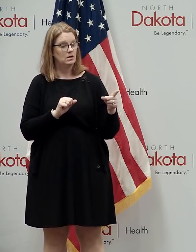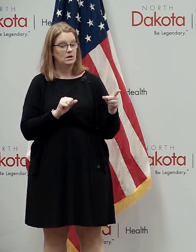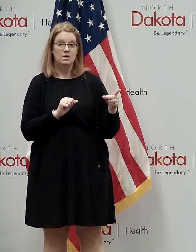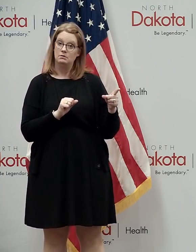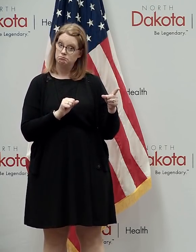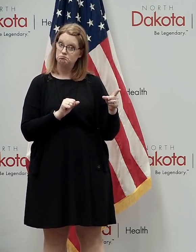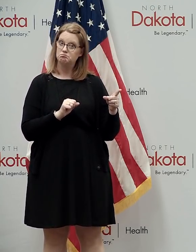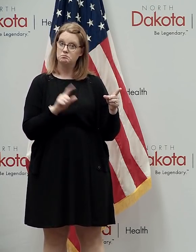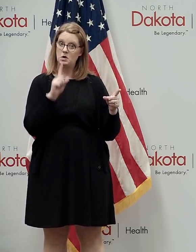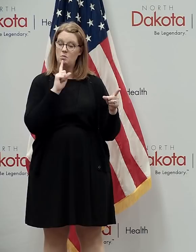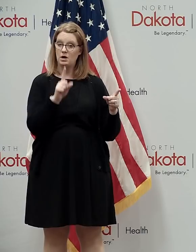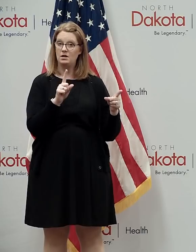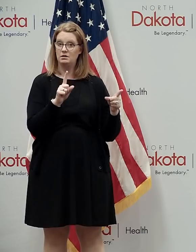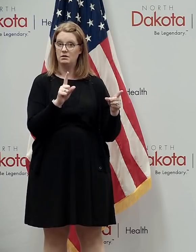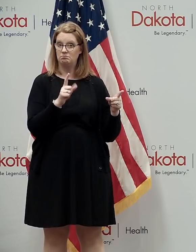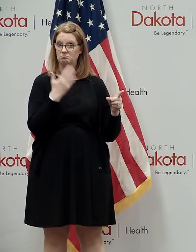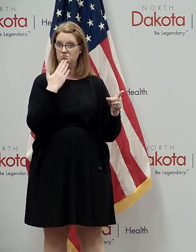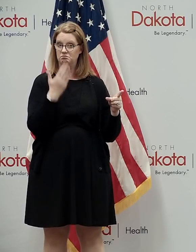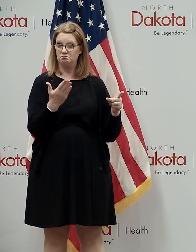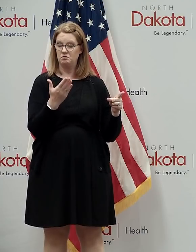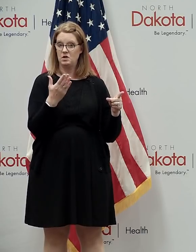Great concept, noted.